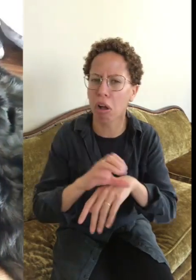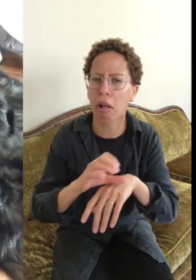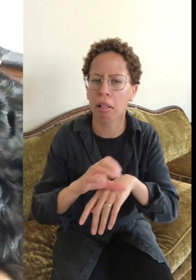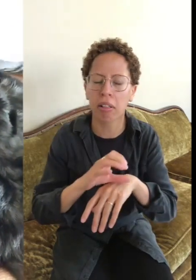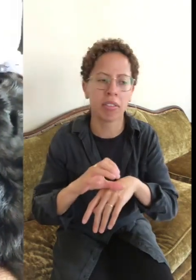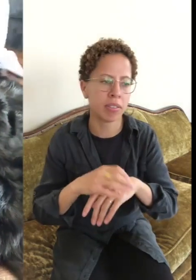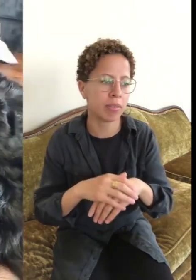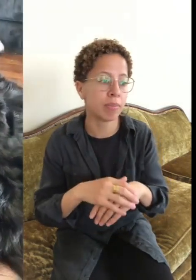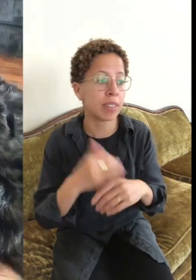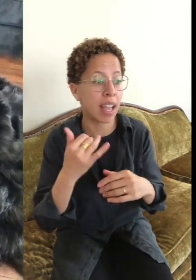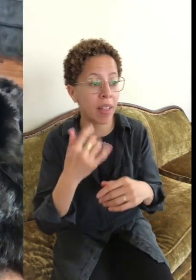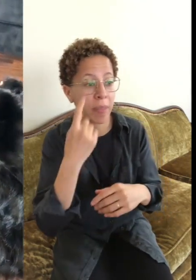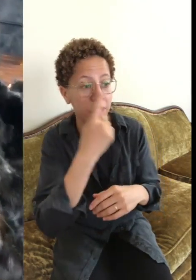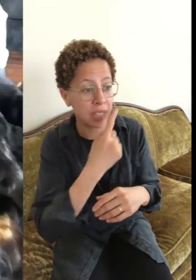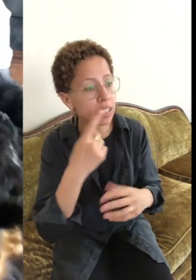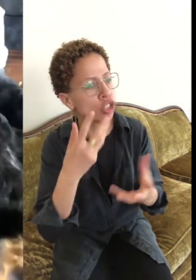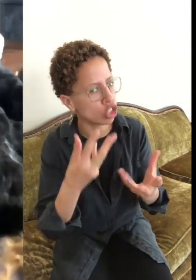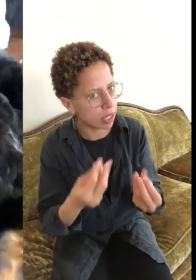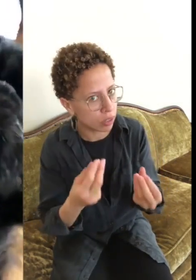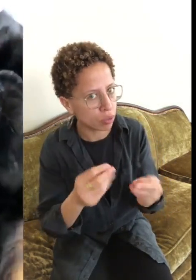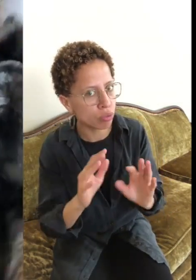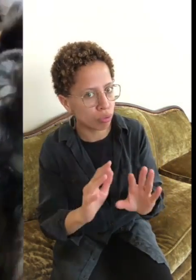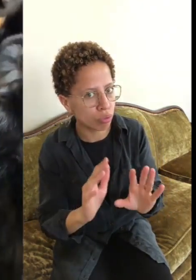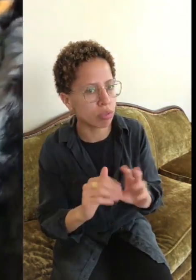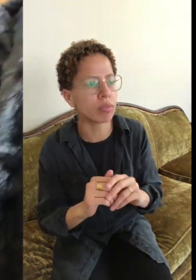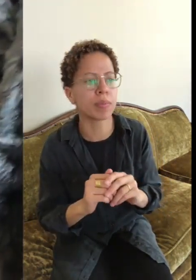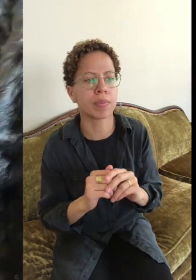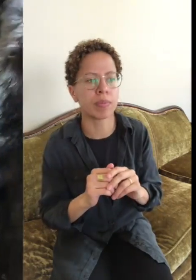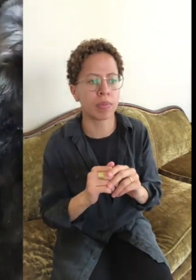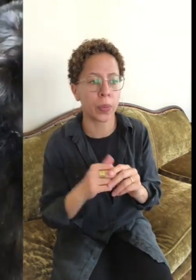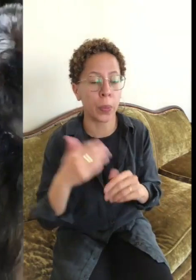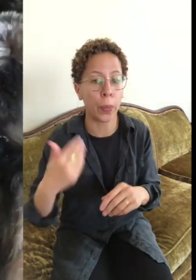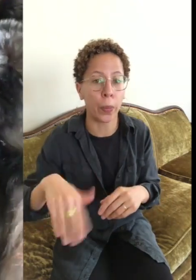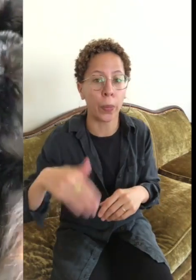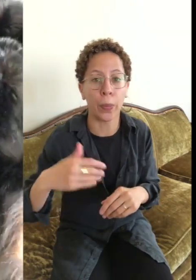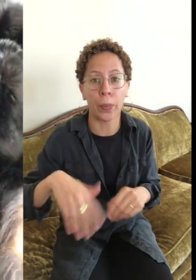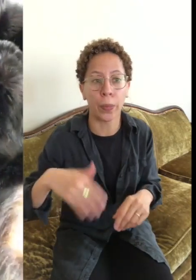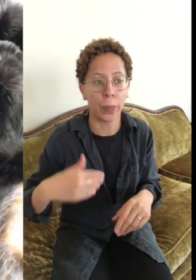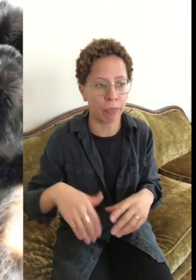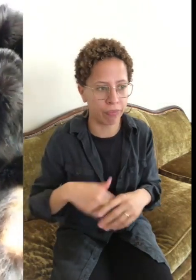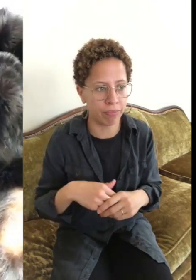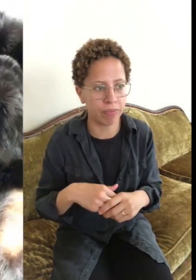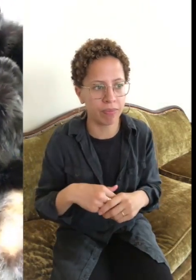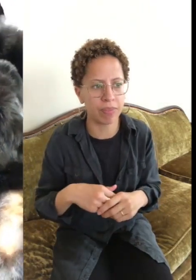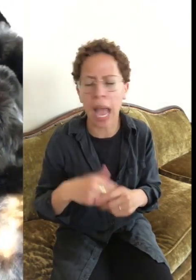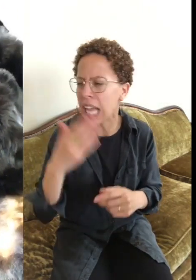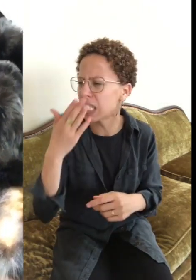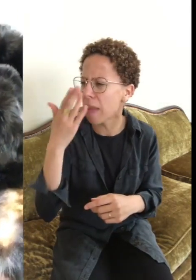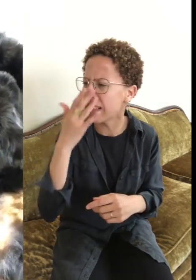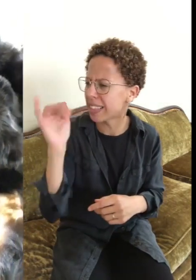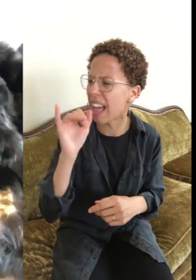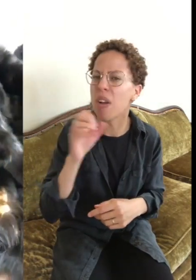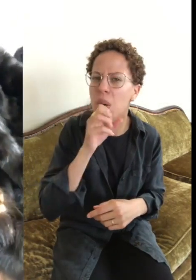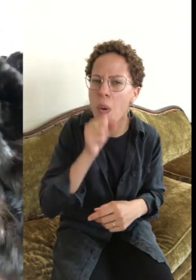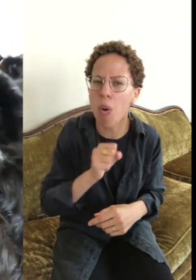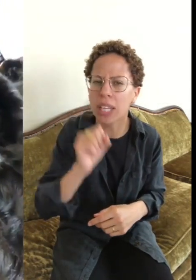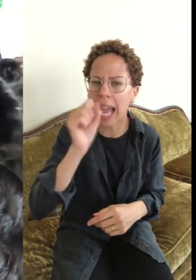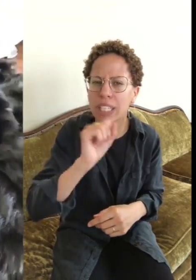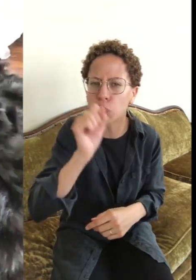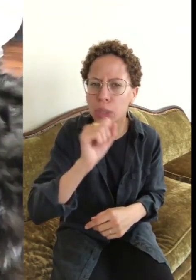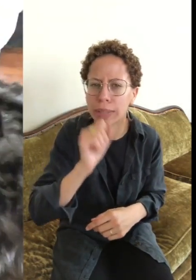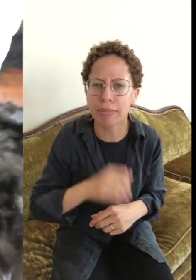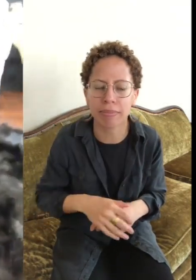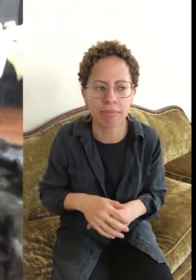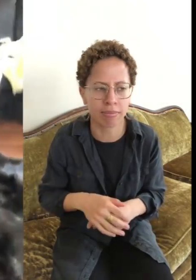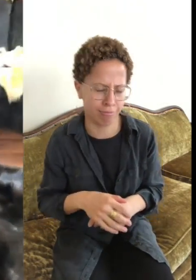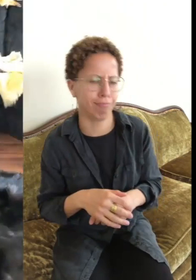old chocolate. And the face, yeah, nice and gentle. And there we go. It smells like old